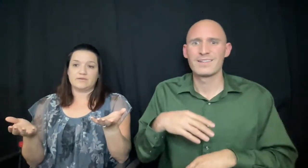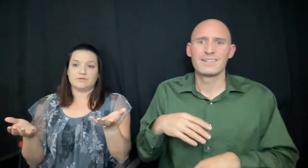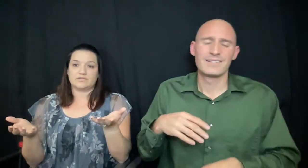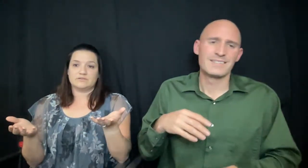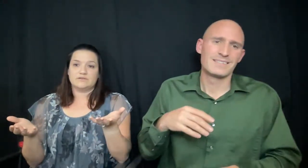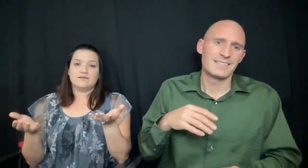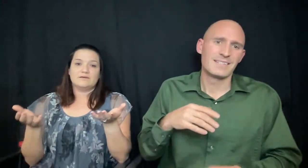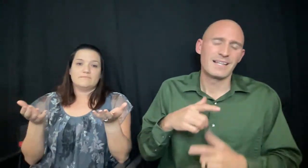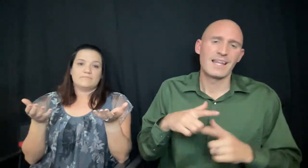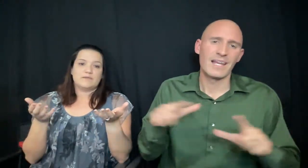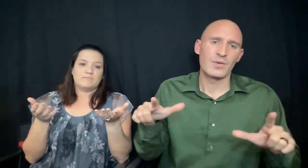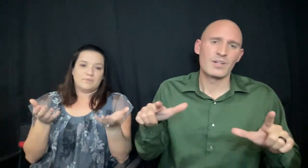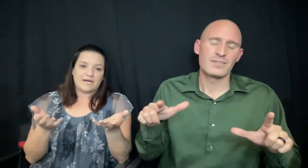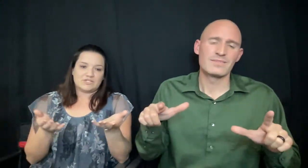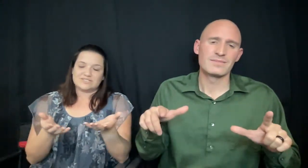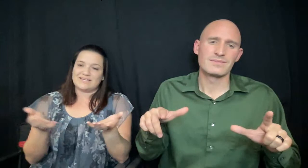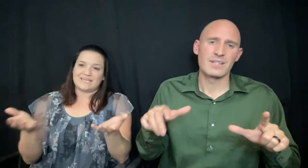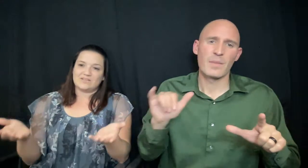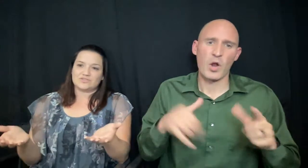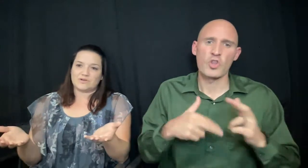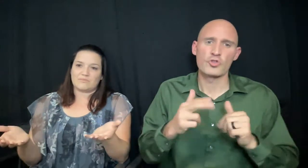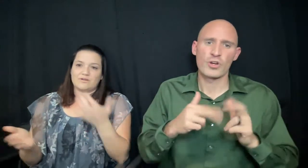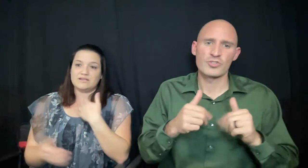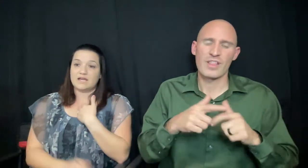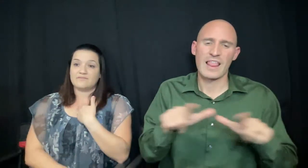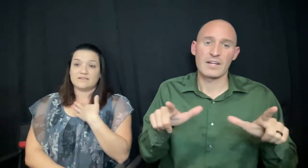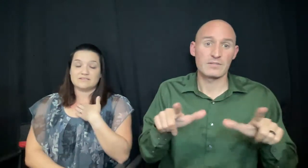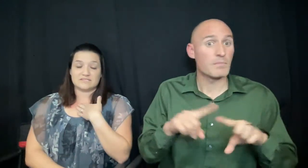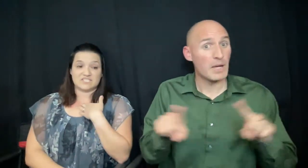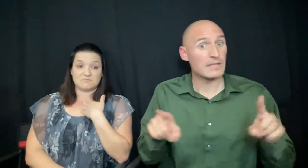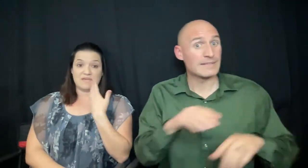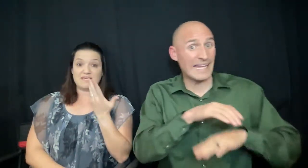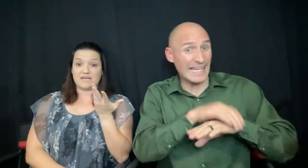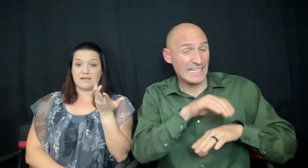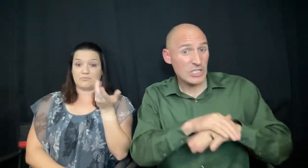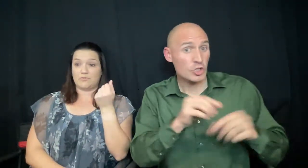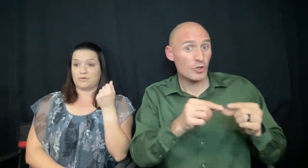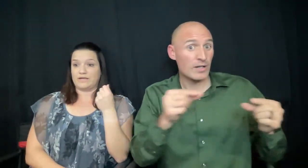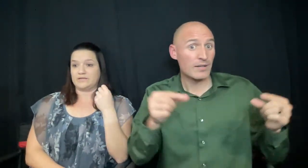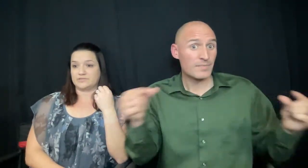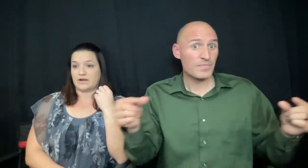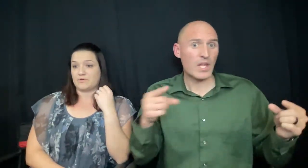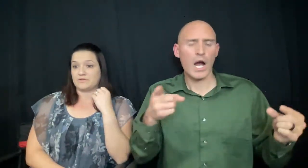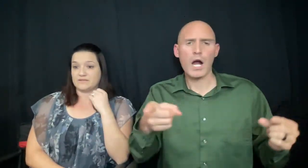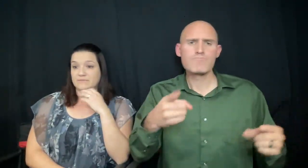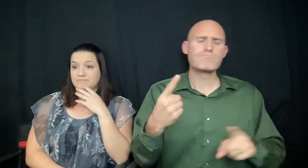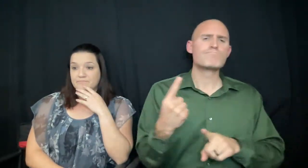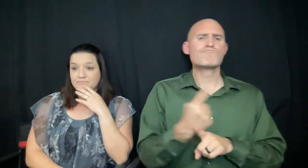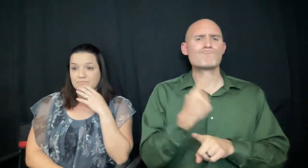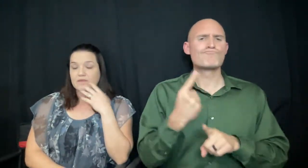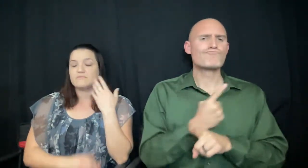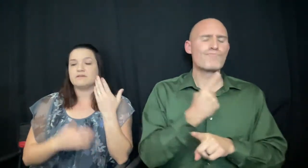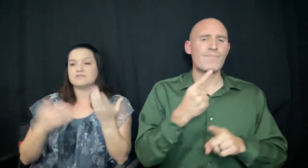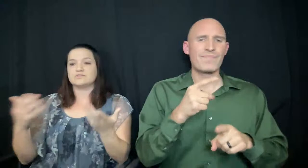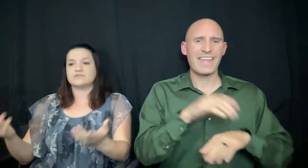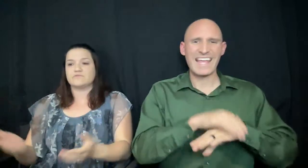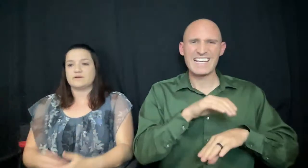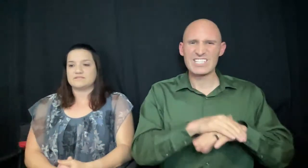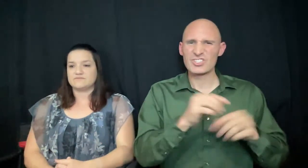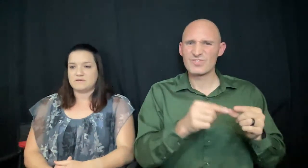language. But just like English grammar, none of us speak in appropriate English grammar all the time, because there's different ways of